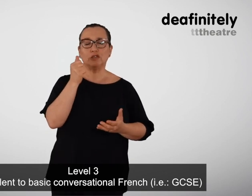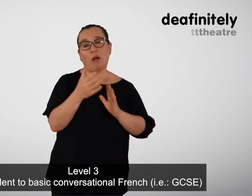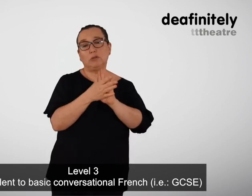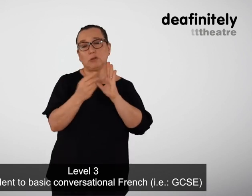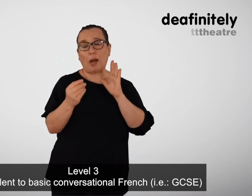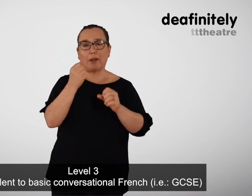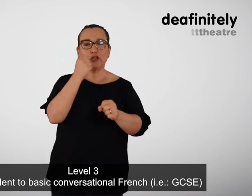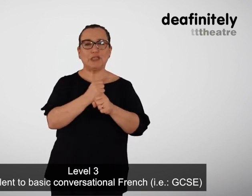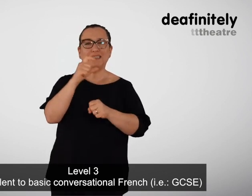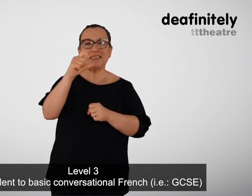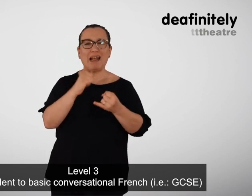at GCSE level.